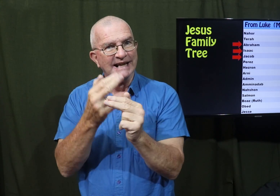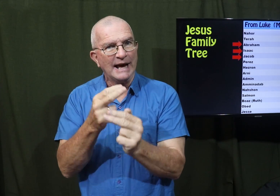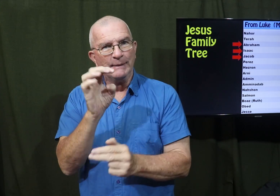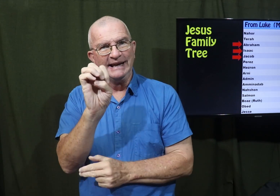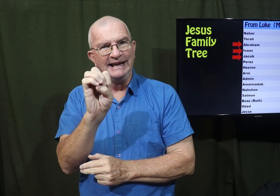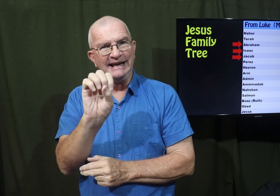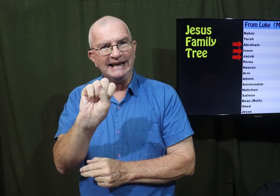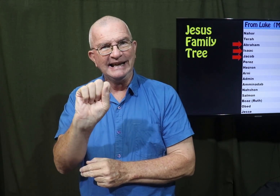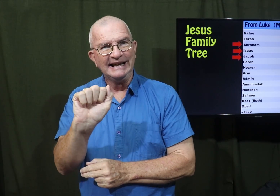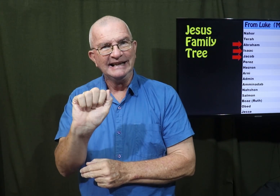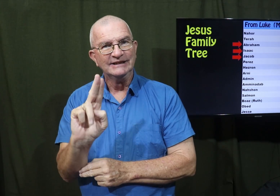named Esau.